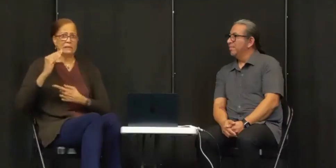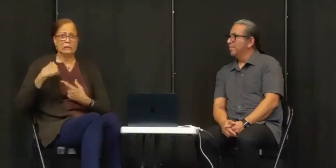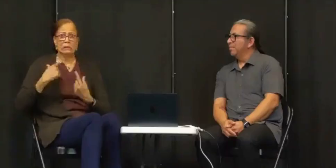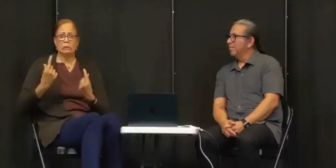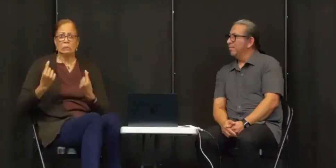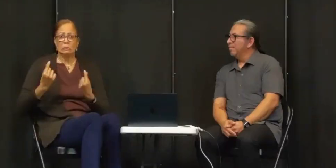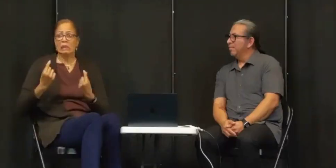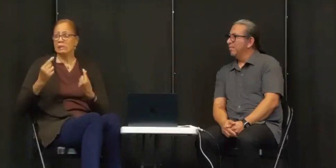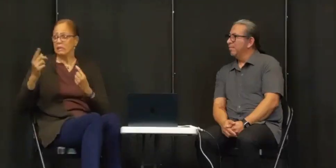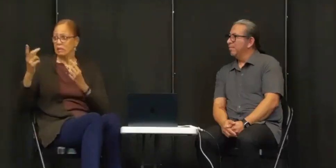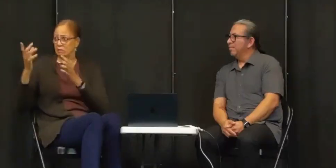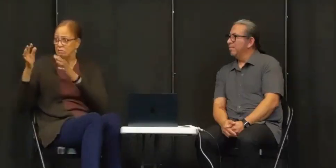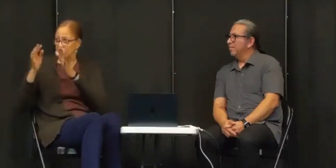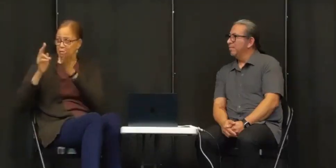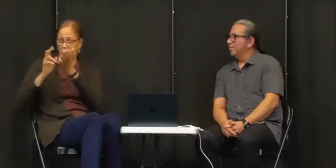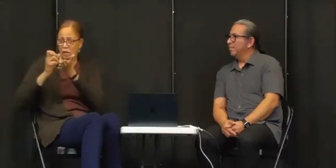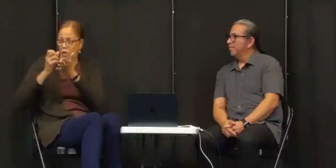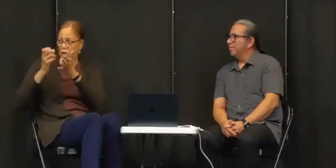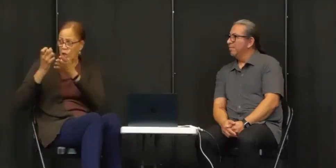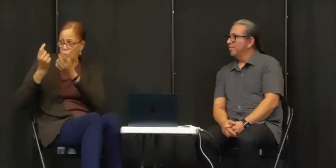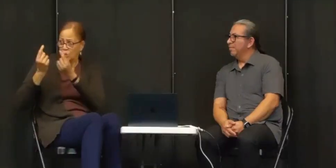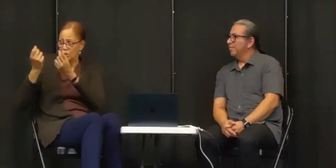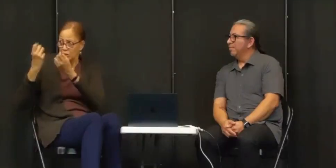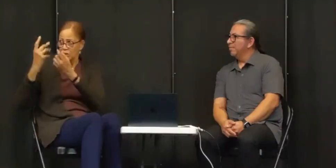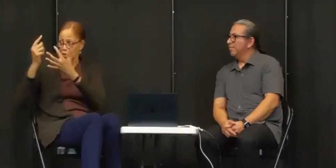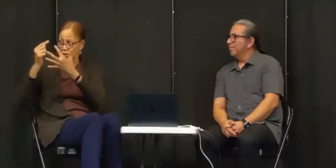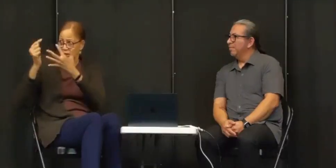care. And I thought, what do I do?